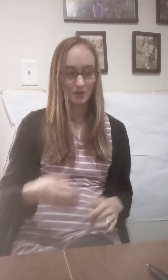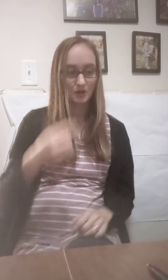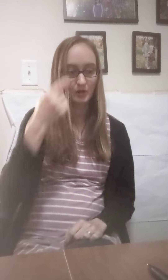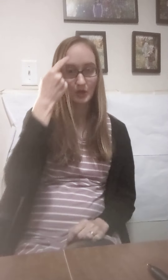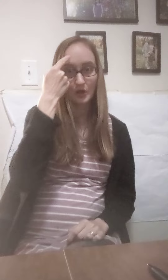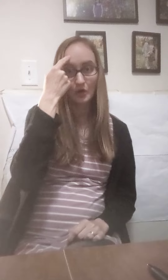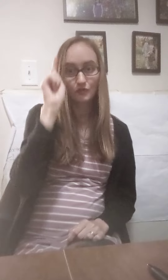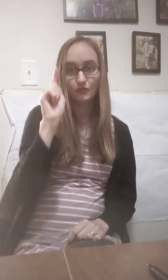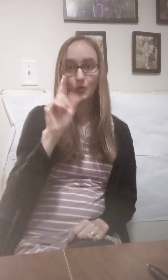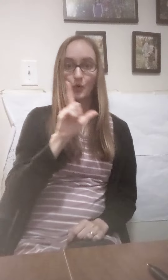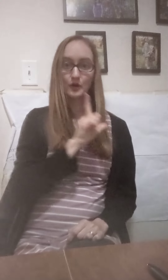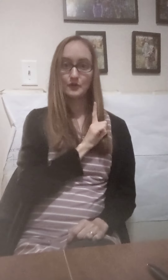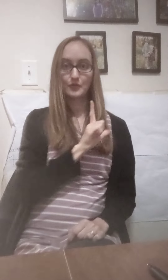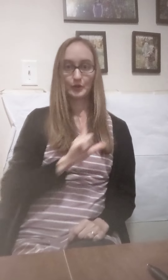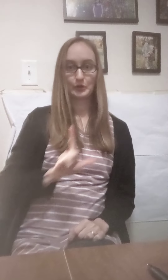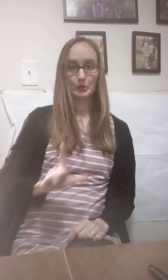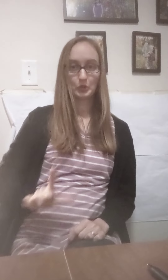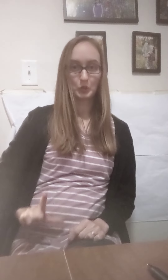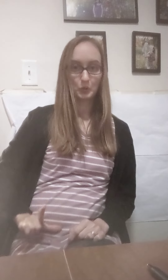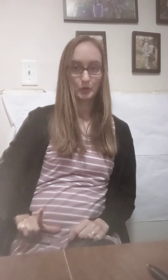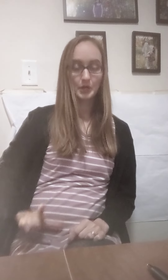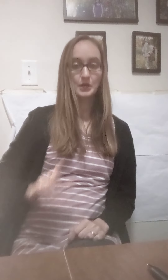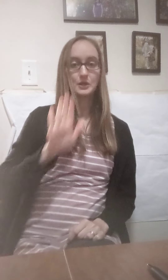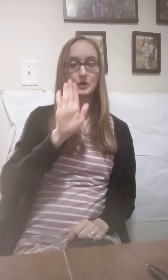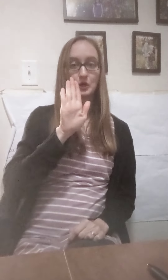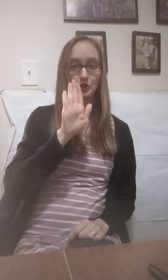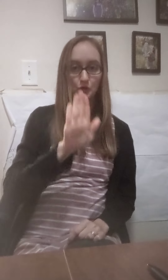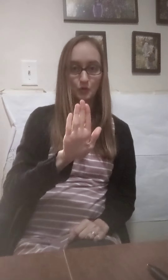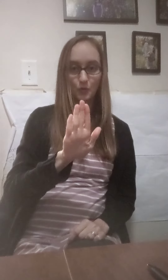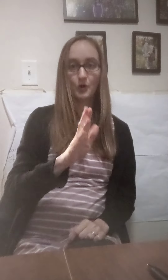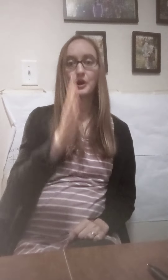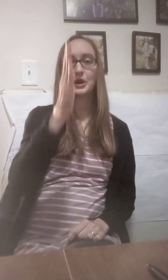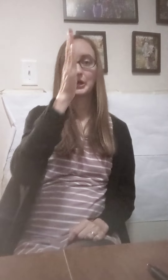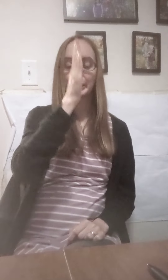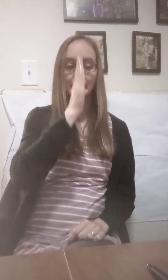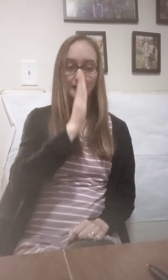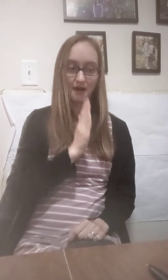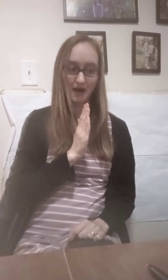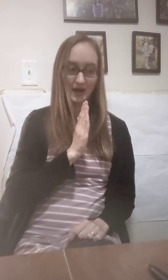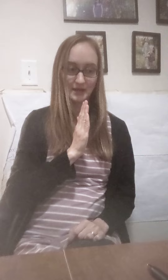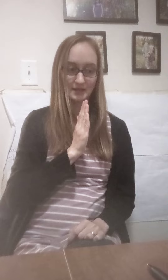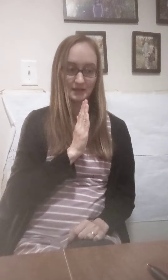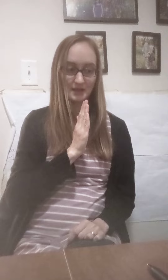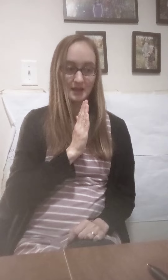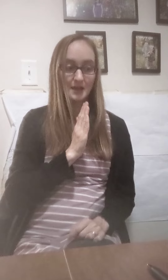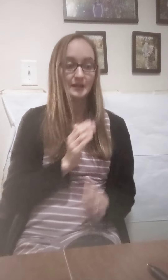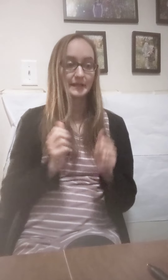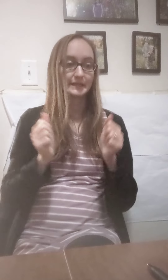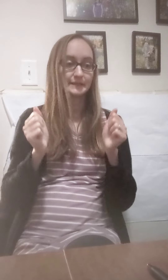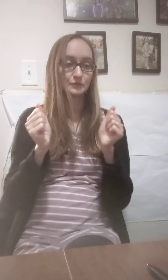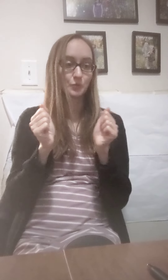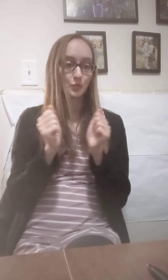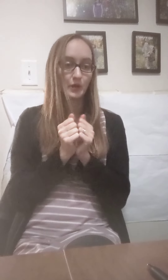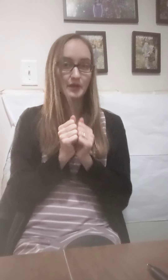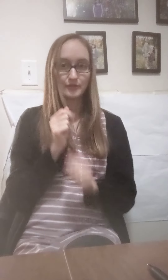for the Lord, your God, is with